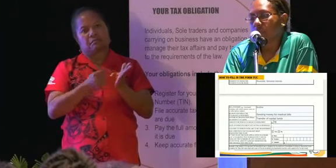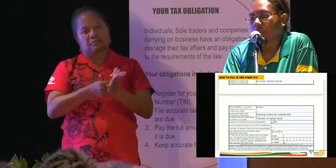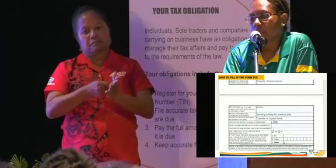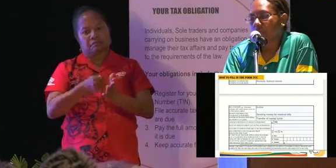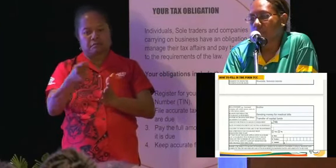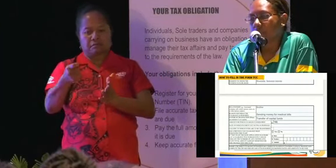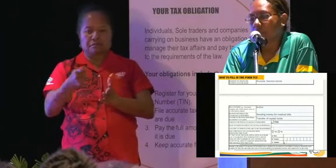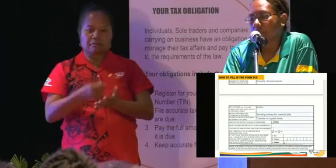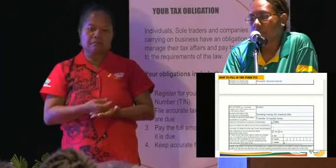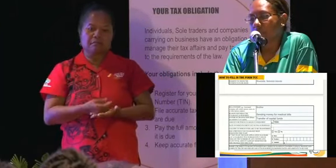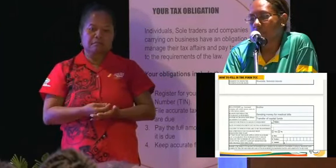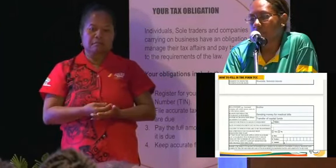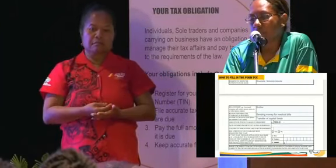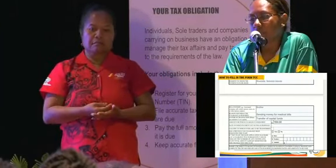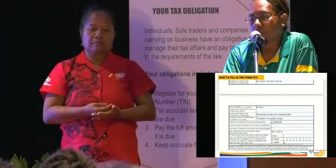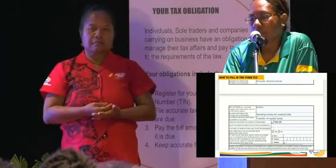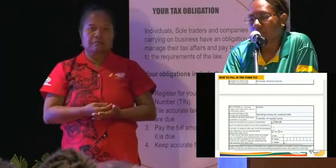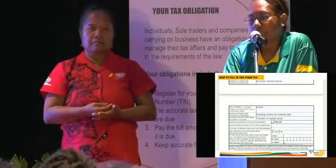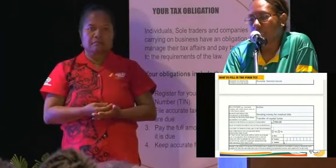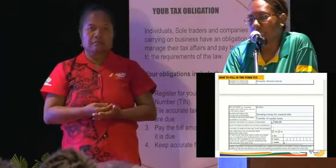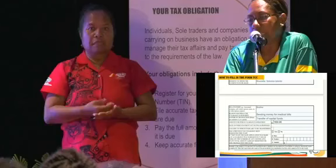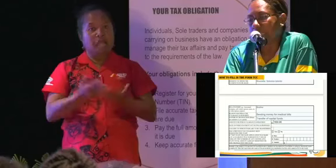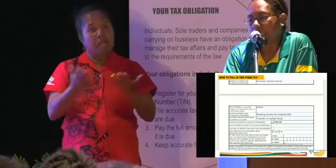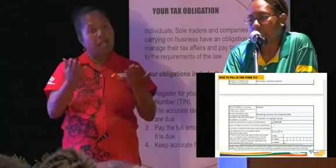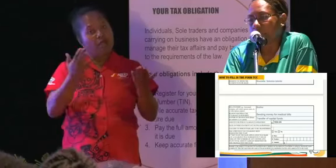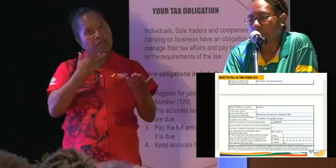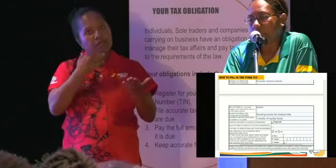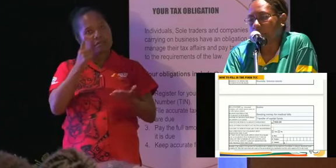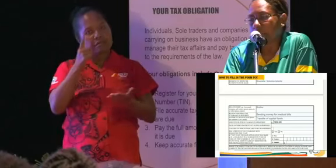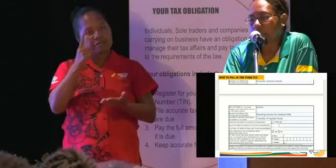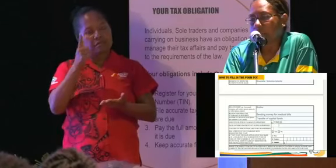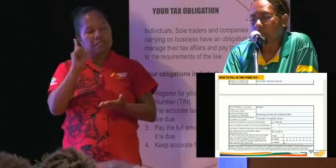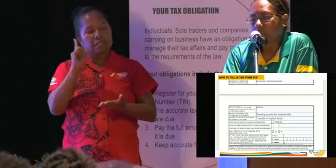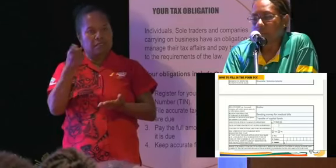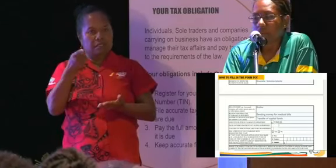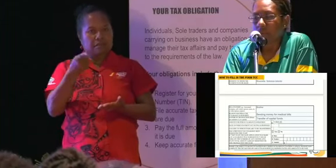She will be sending 1,950 Kina.